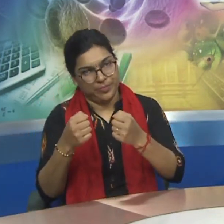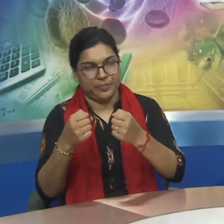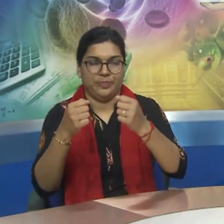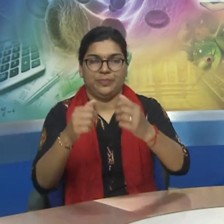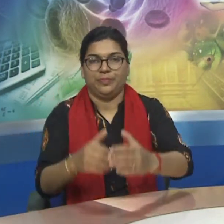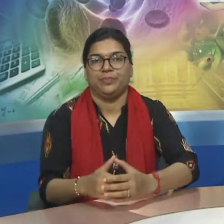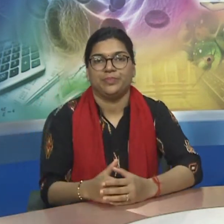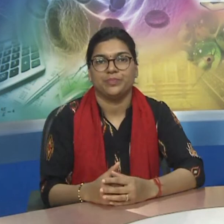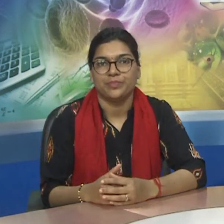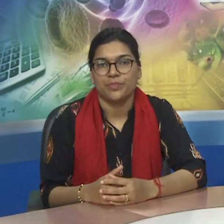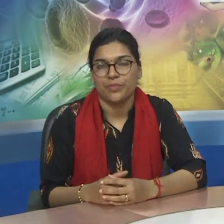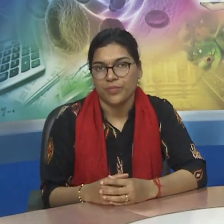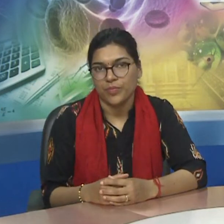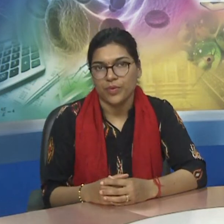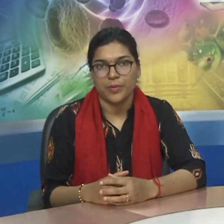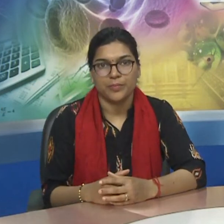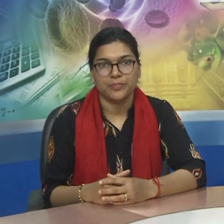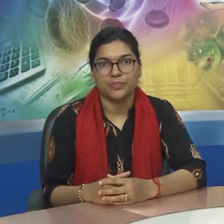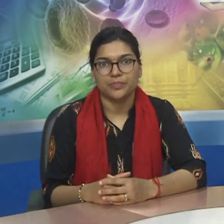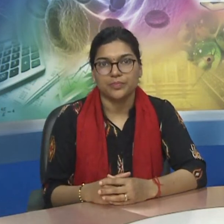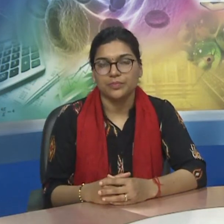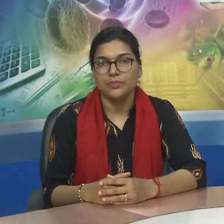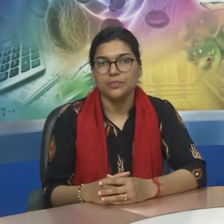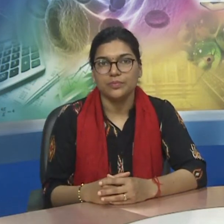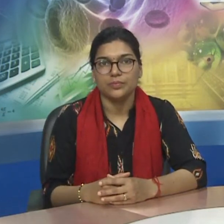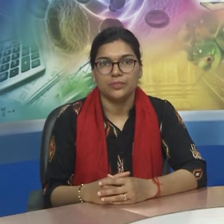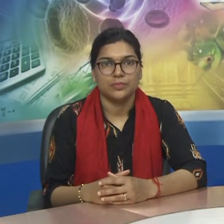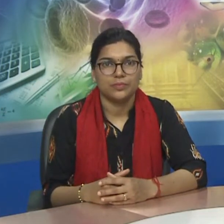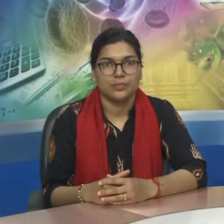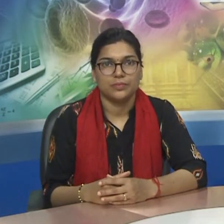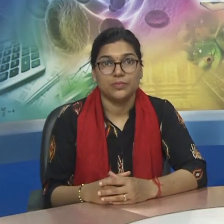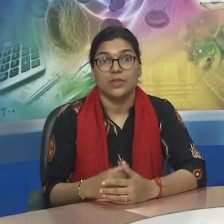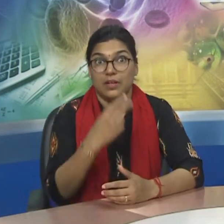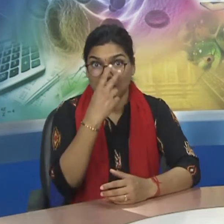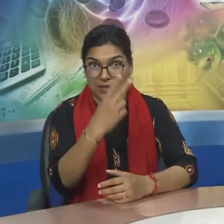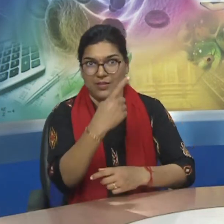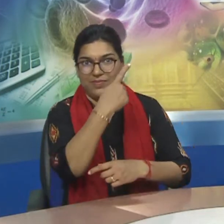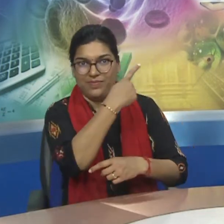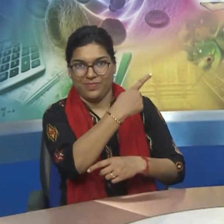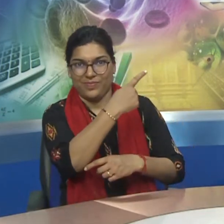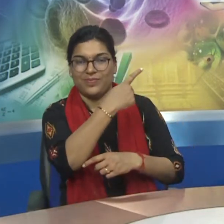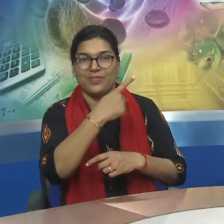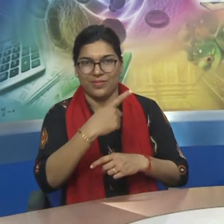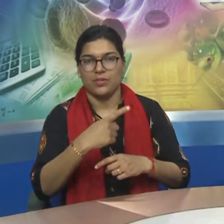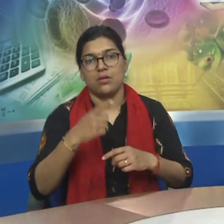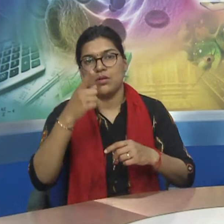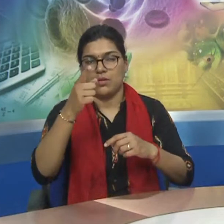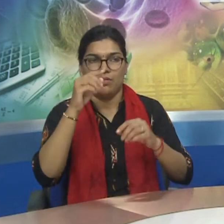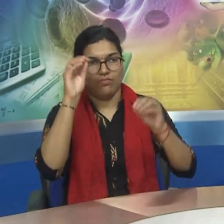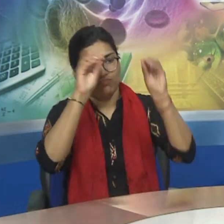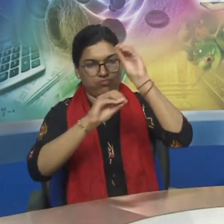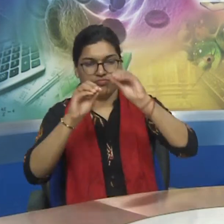that is used for page break. Here you can see how can we do